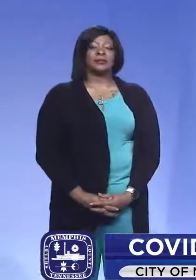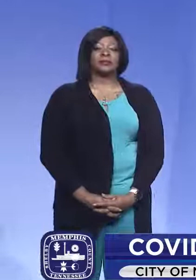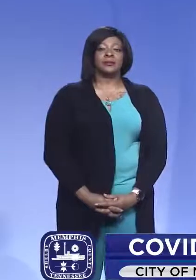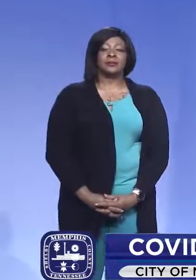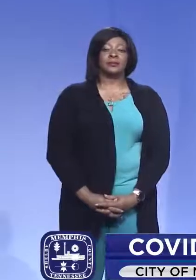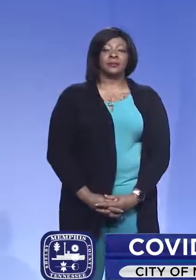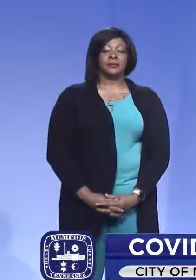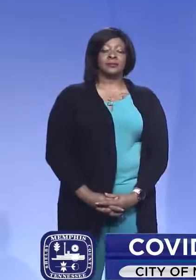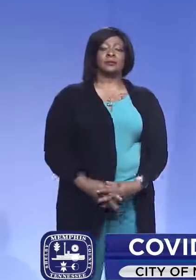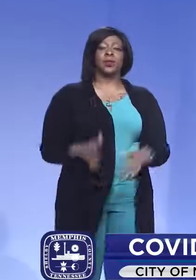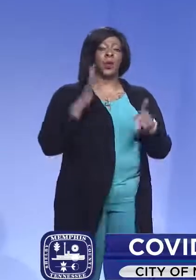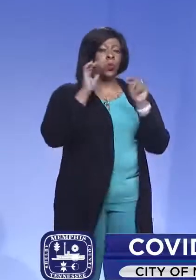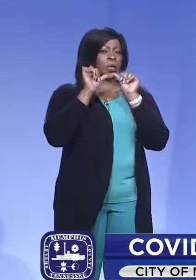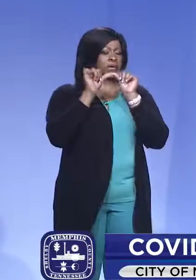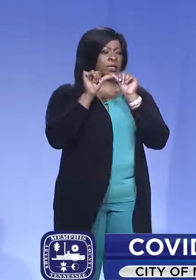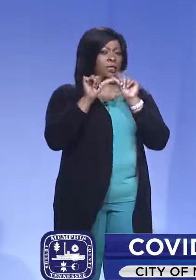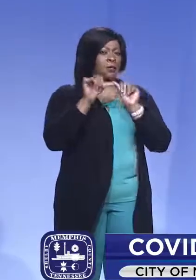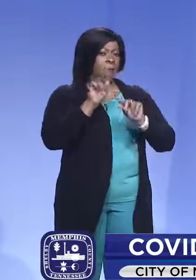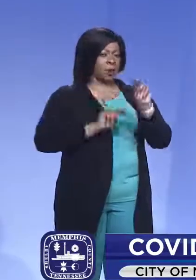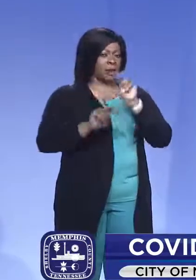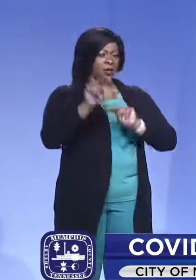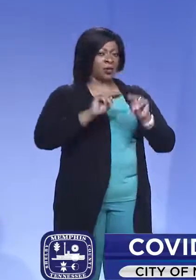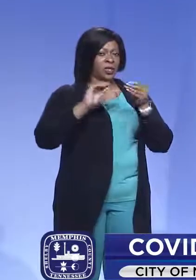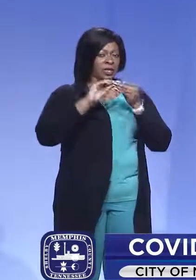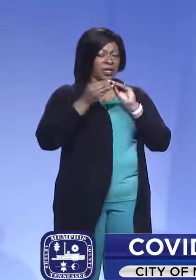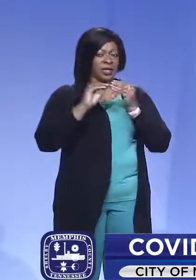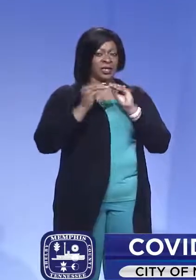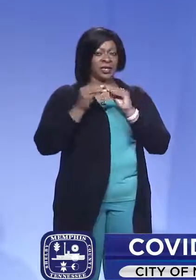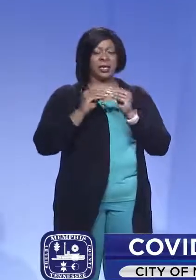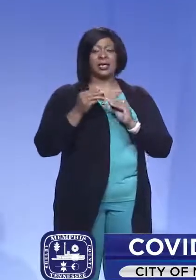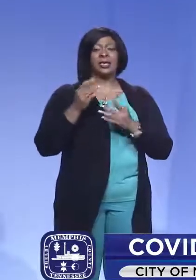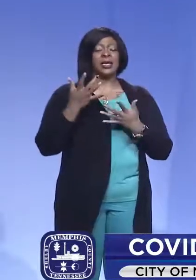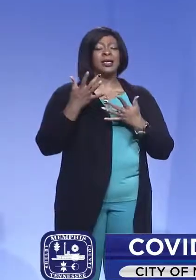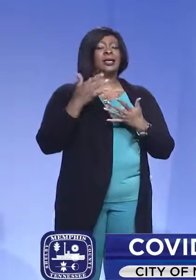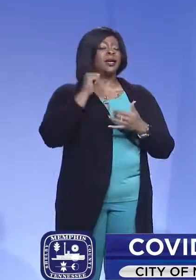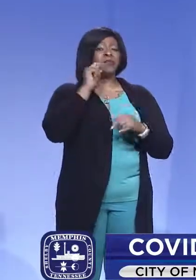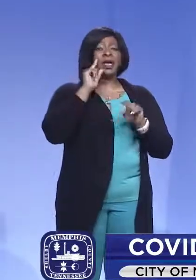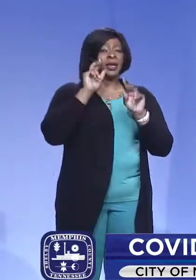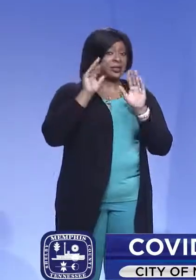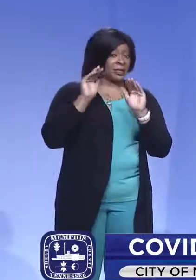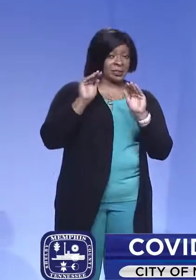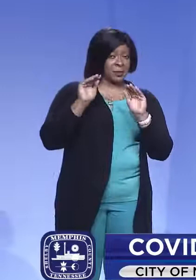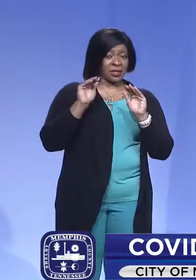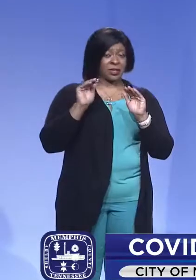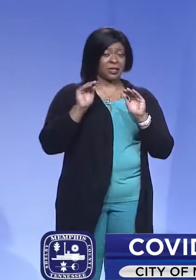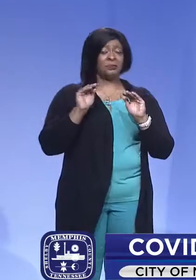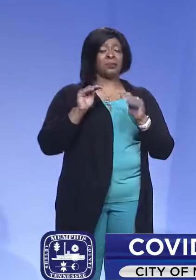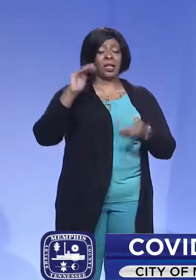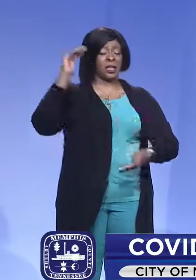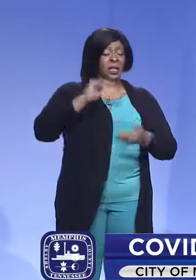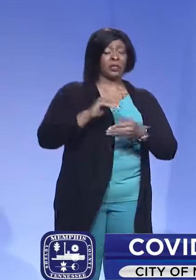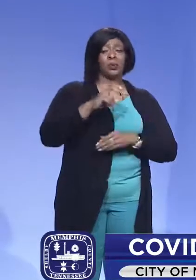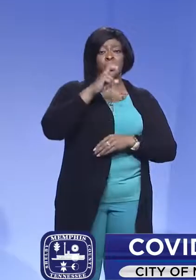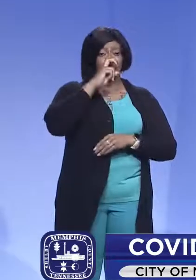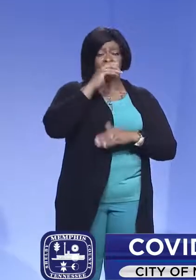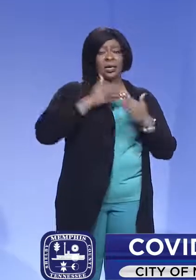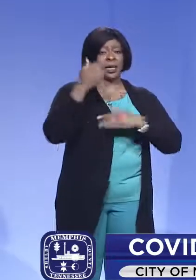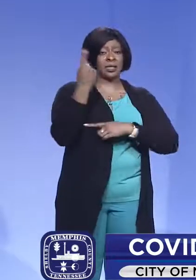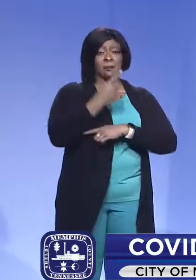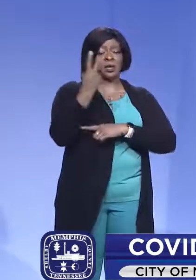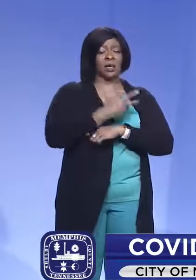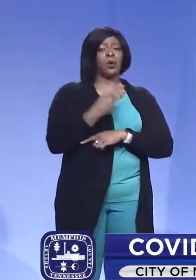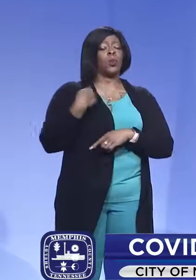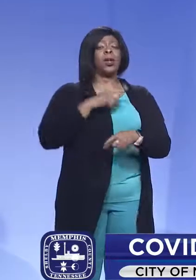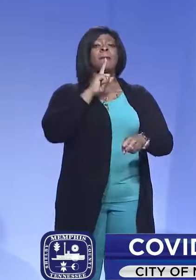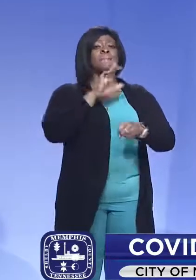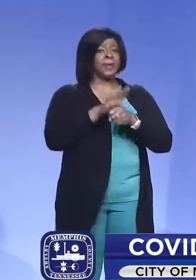We're going to continue to monitor the data, but I don't anticipate we're going to lift any restrictions in the next couple days. What we